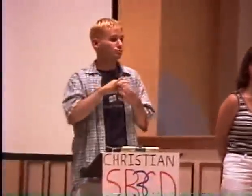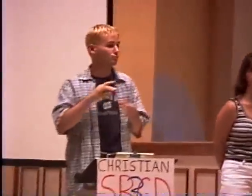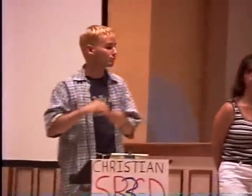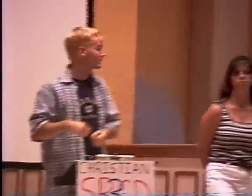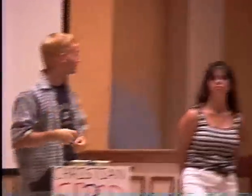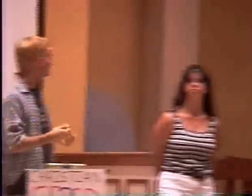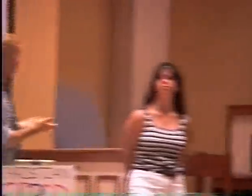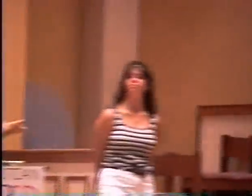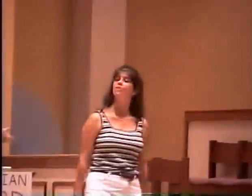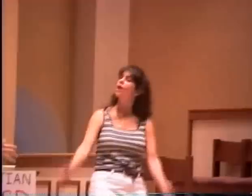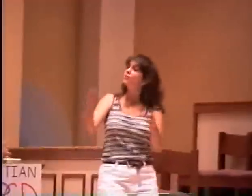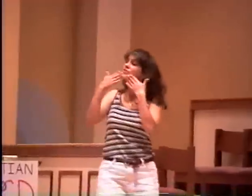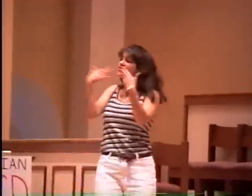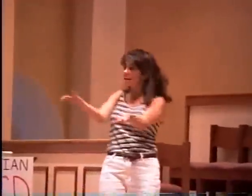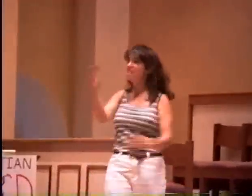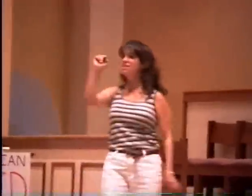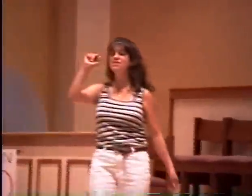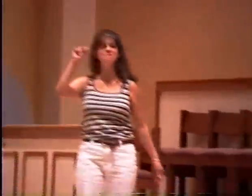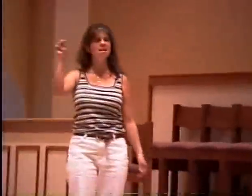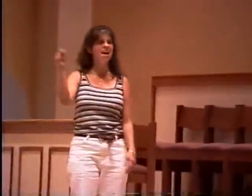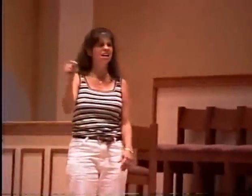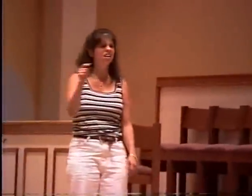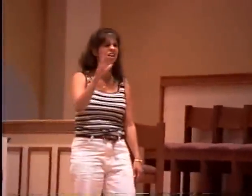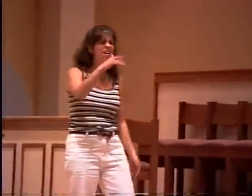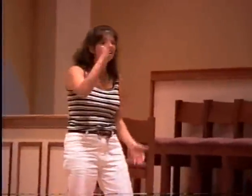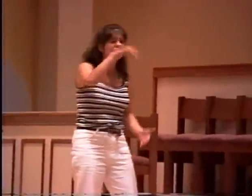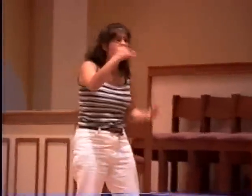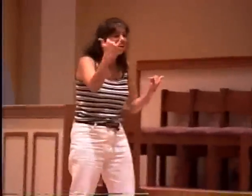let's go to you. She has the story. Thank you, Matt.